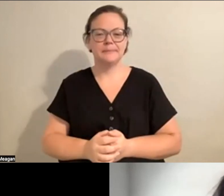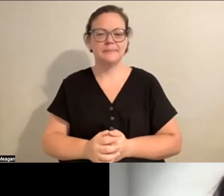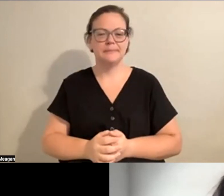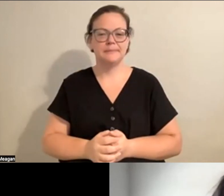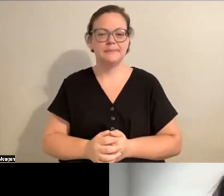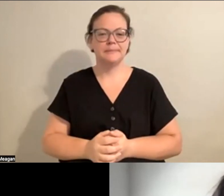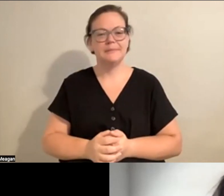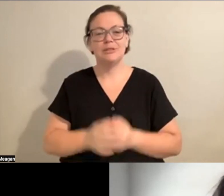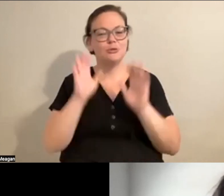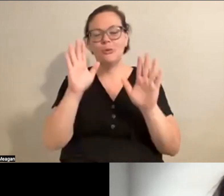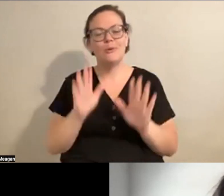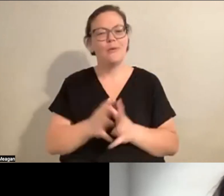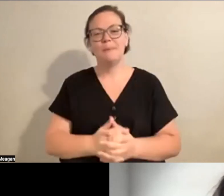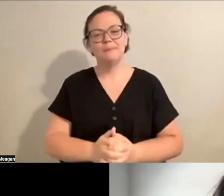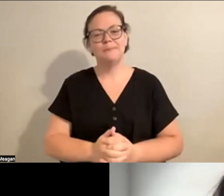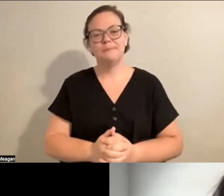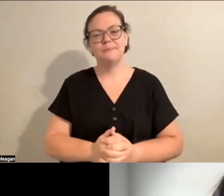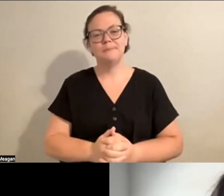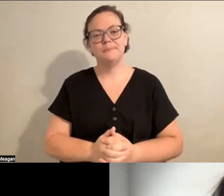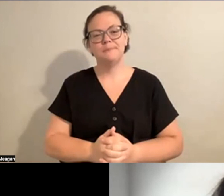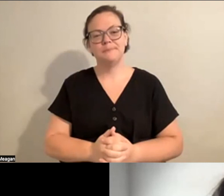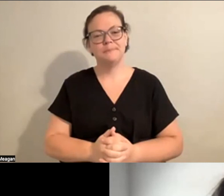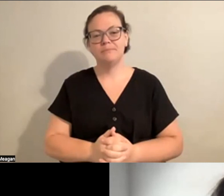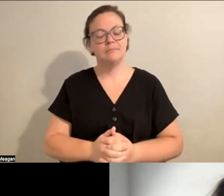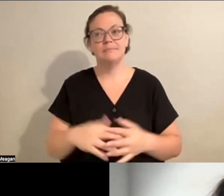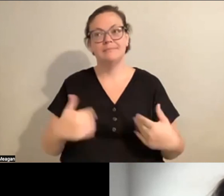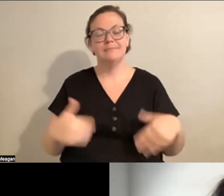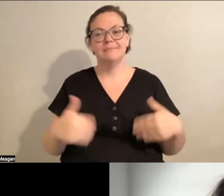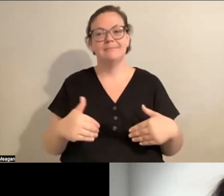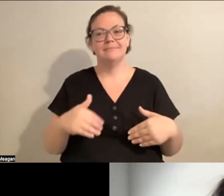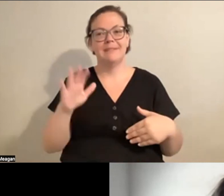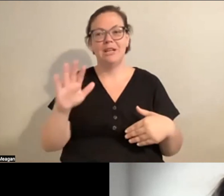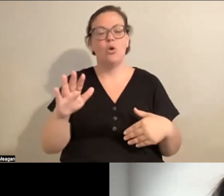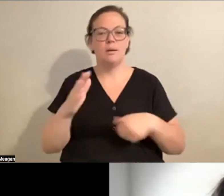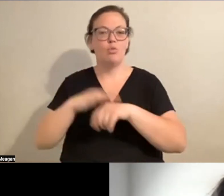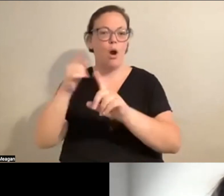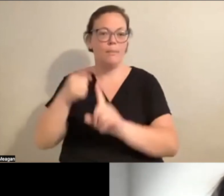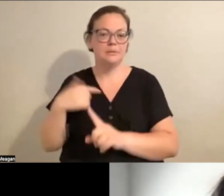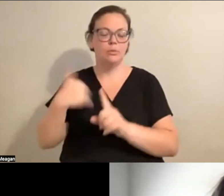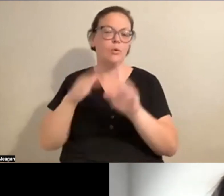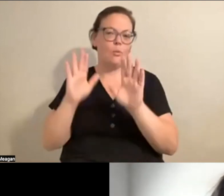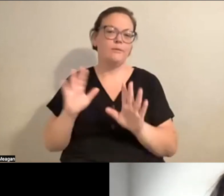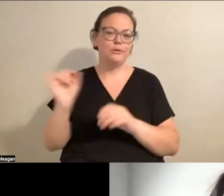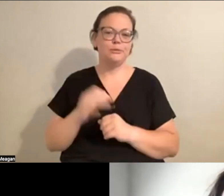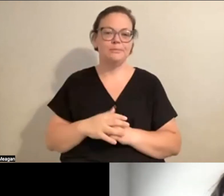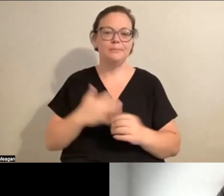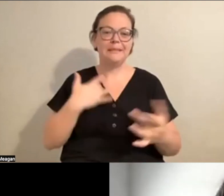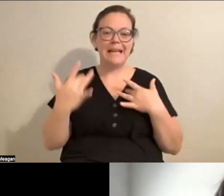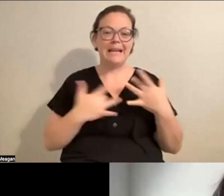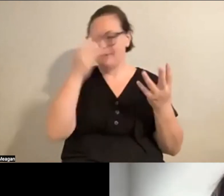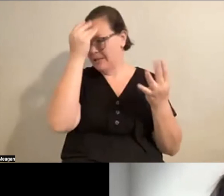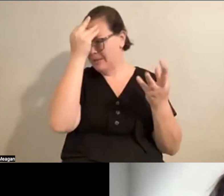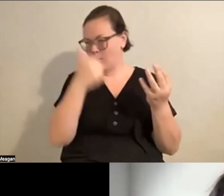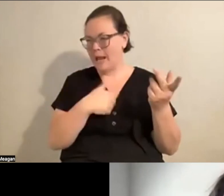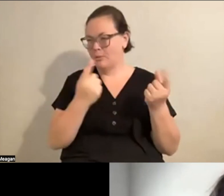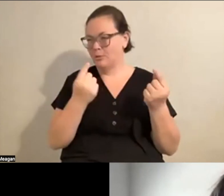just so wonderful. Yeah, these prompts are wonderful. And then yeah, excited to think about what I will do with